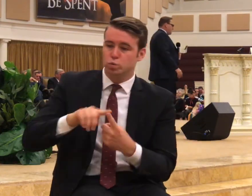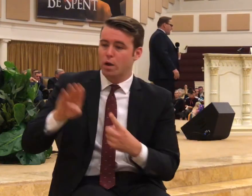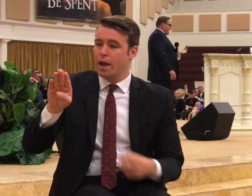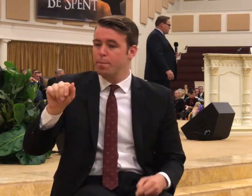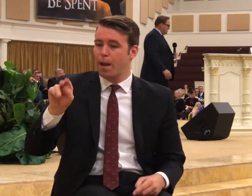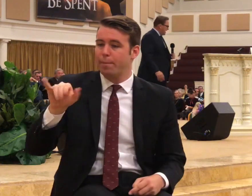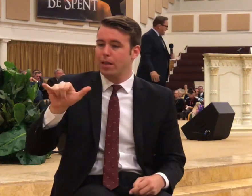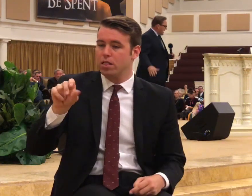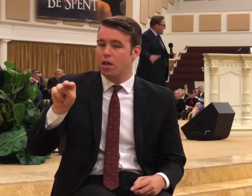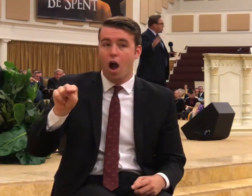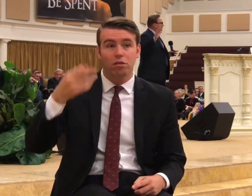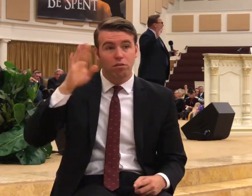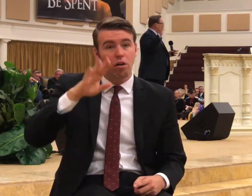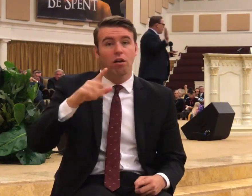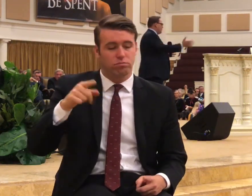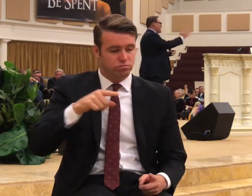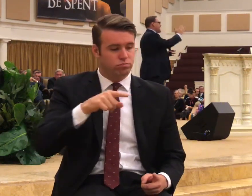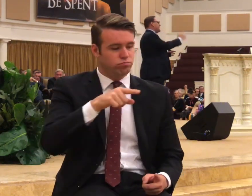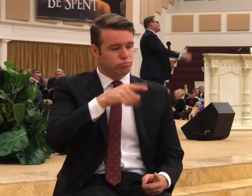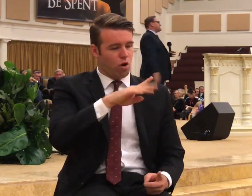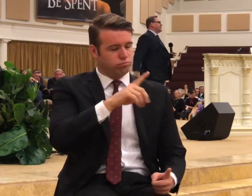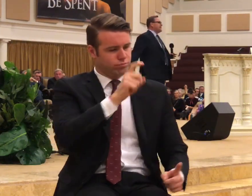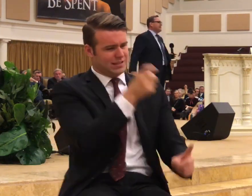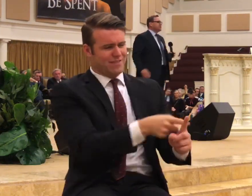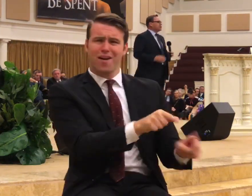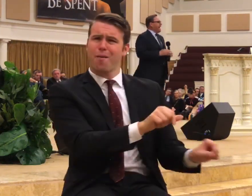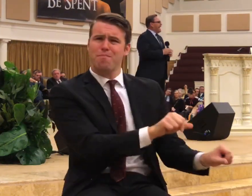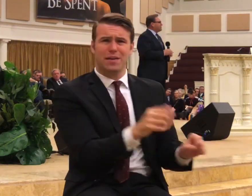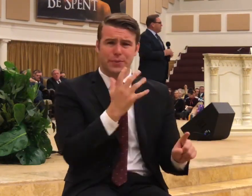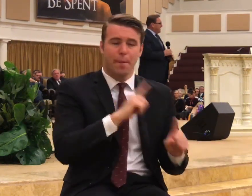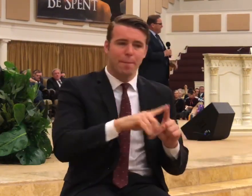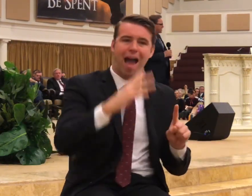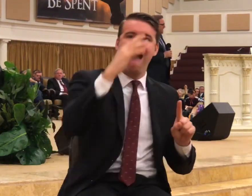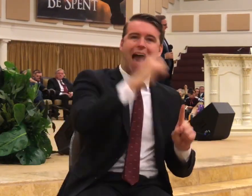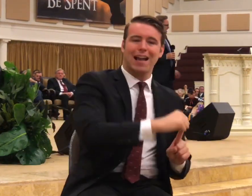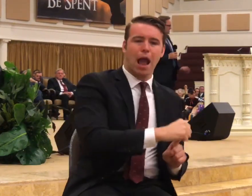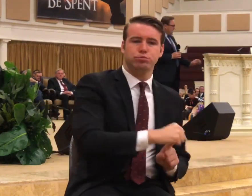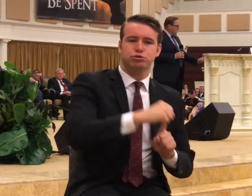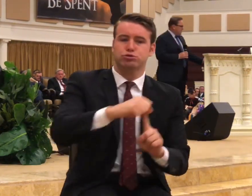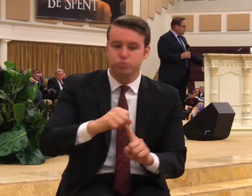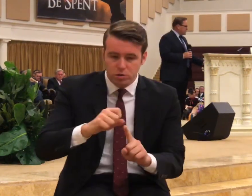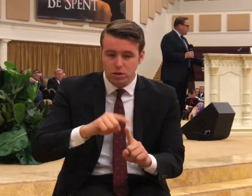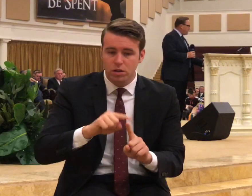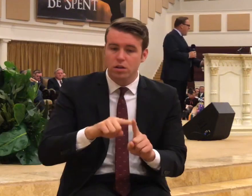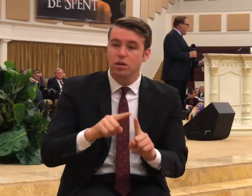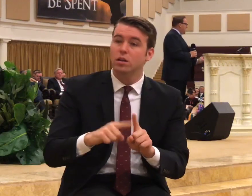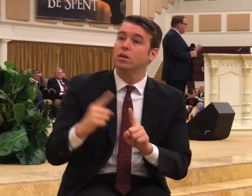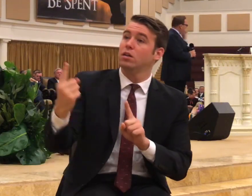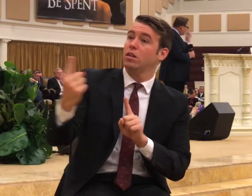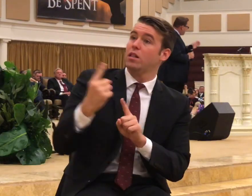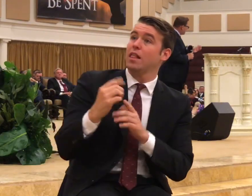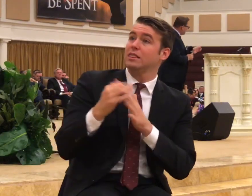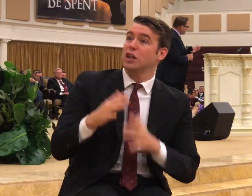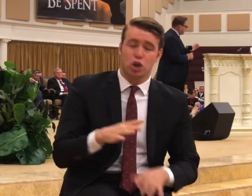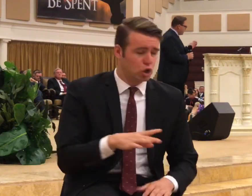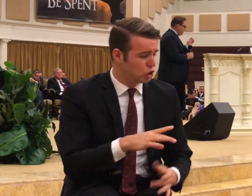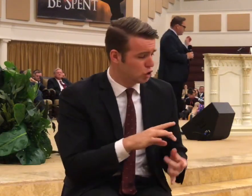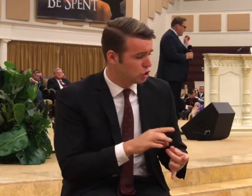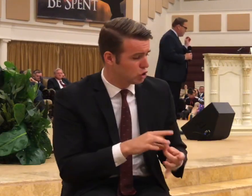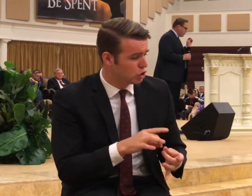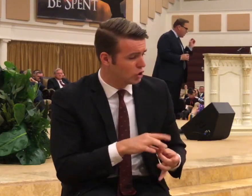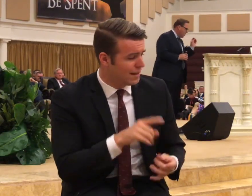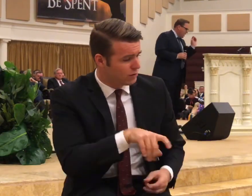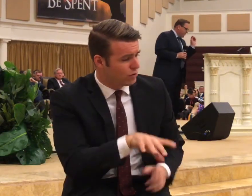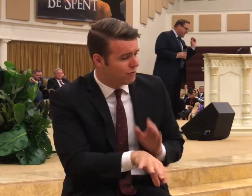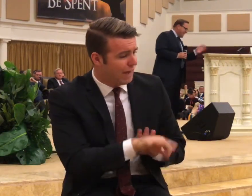by Nebuchadnezzar. He had gone through and he had ascribed to his leaders to find the princes and